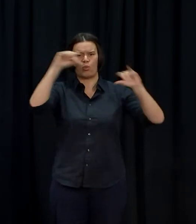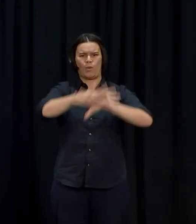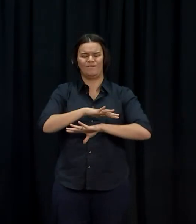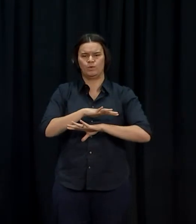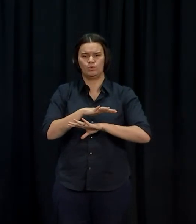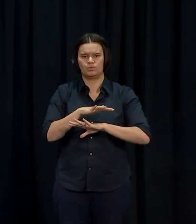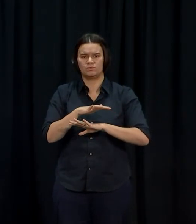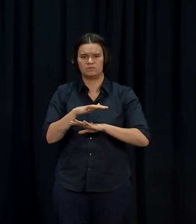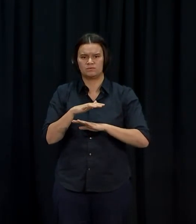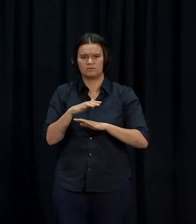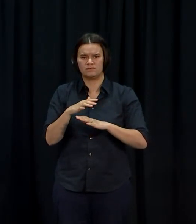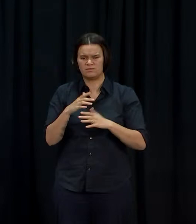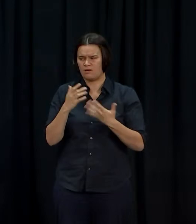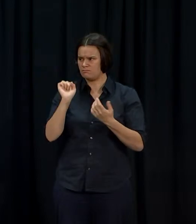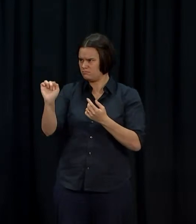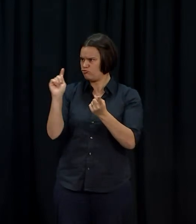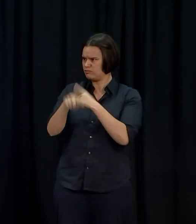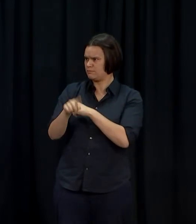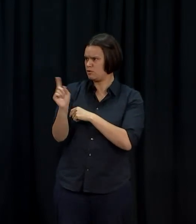overall